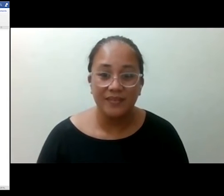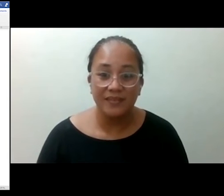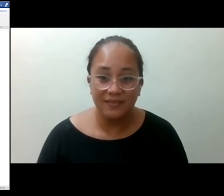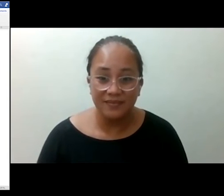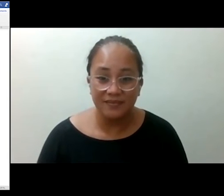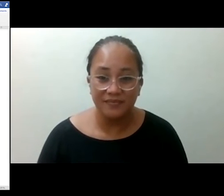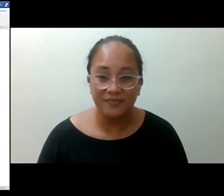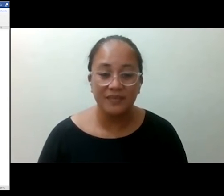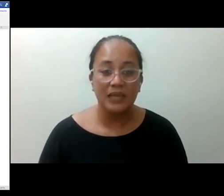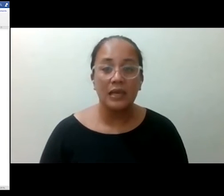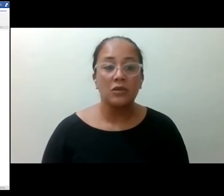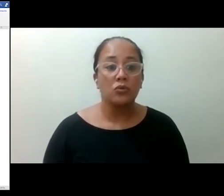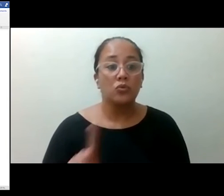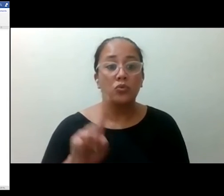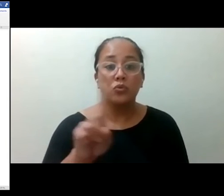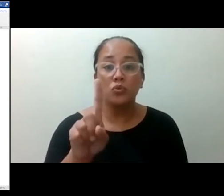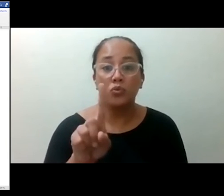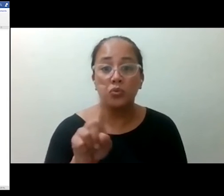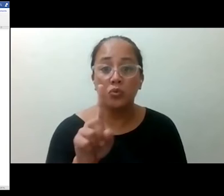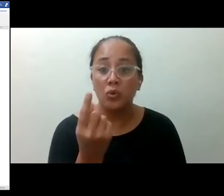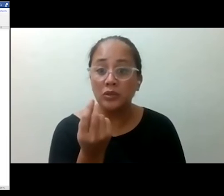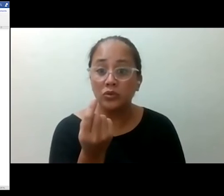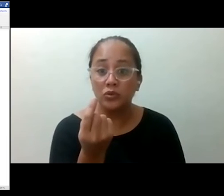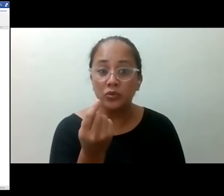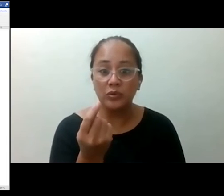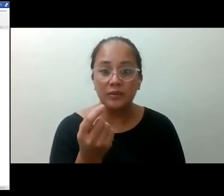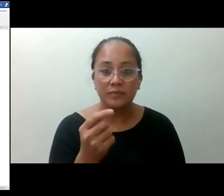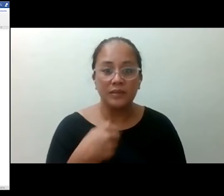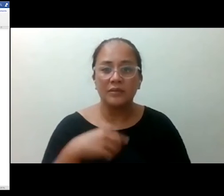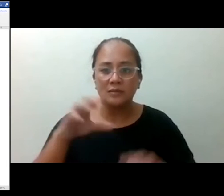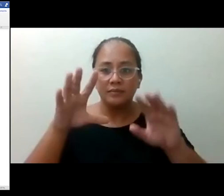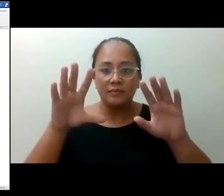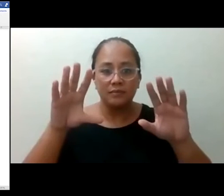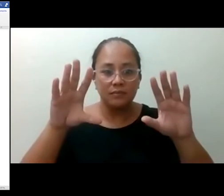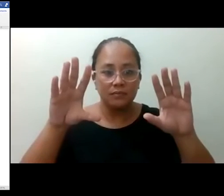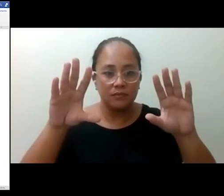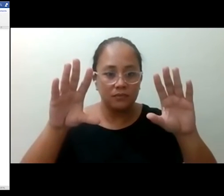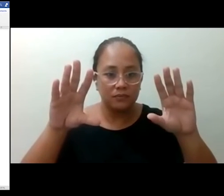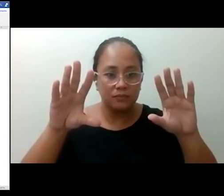So what you need to do, pull it down a little bit, Chuck.